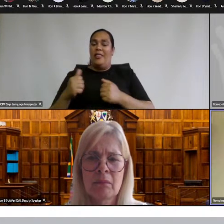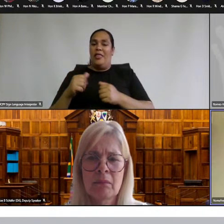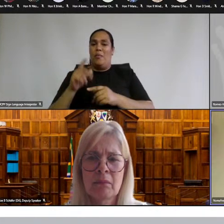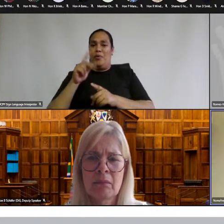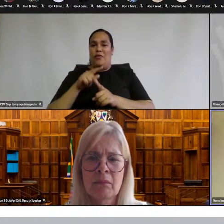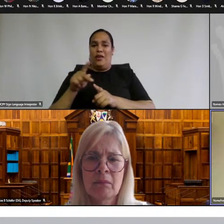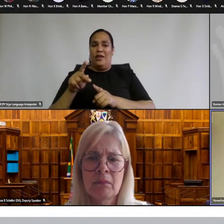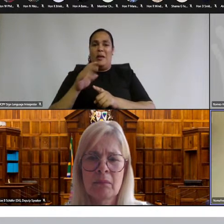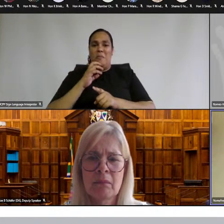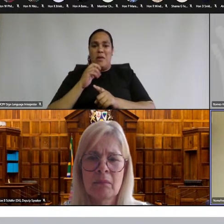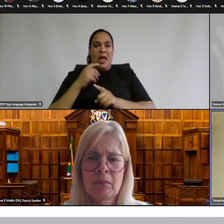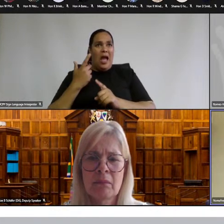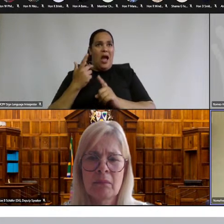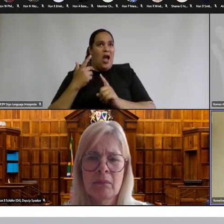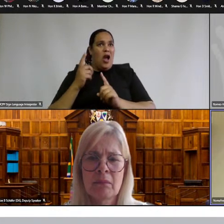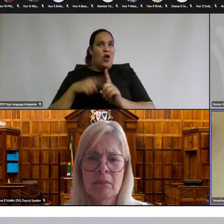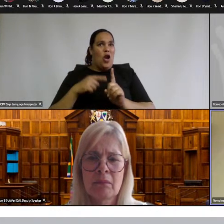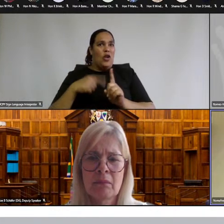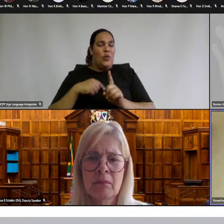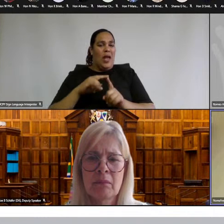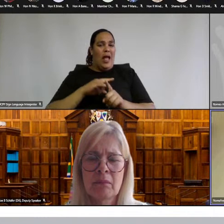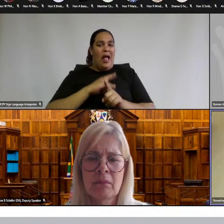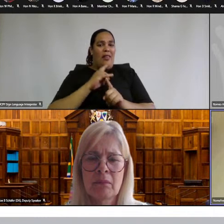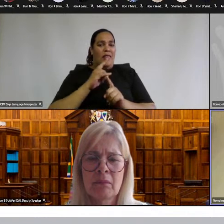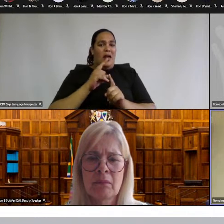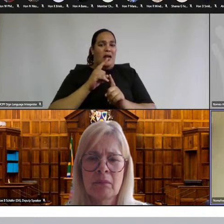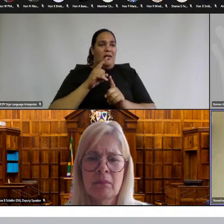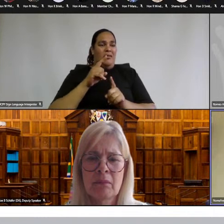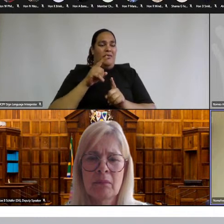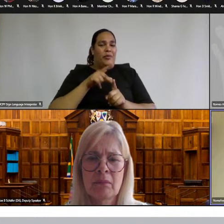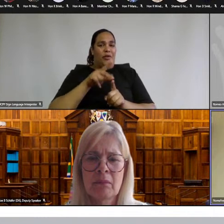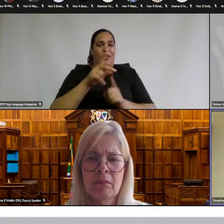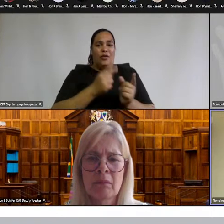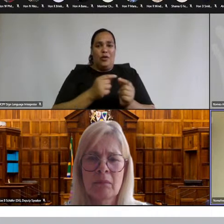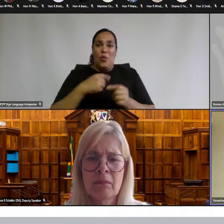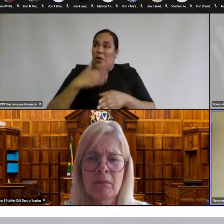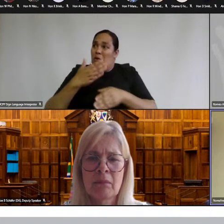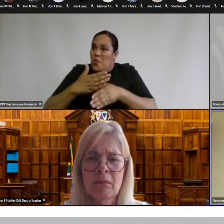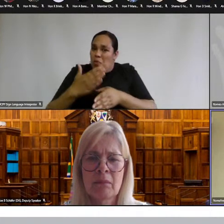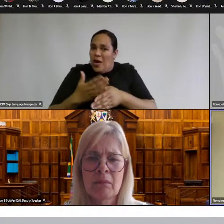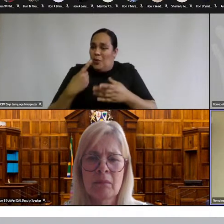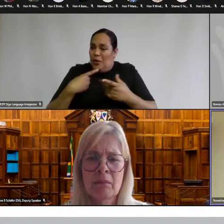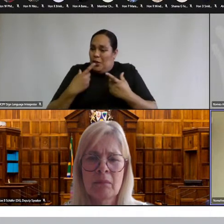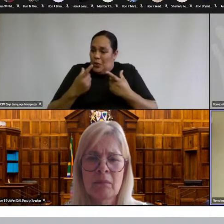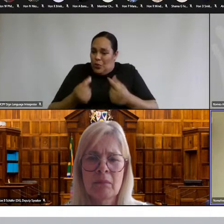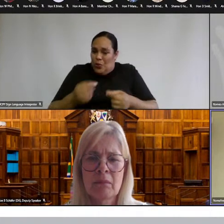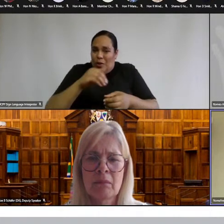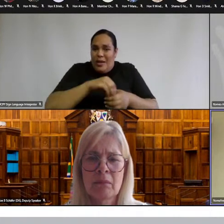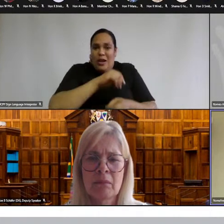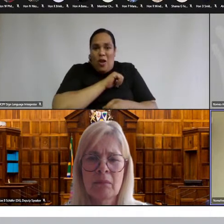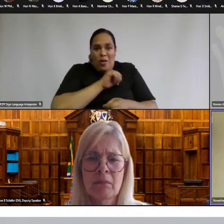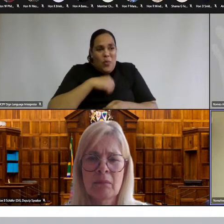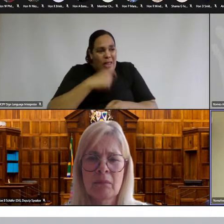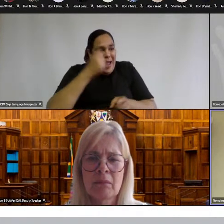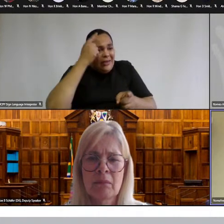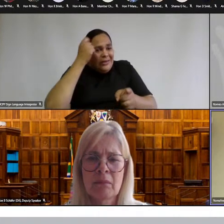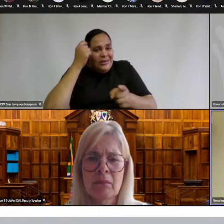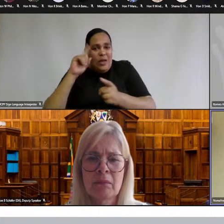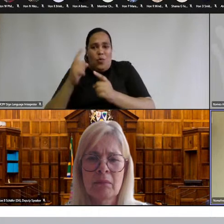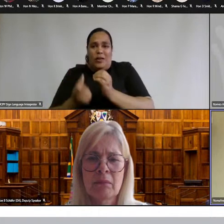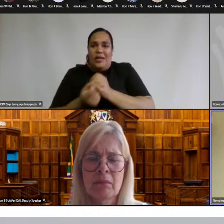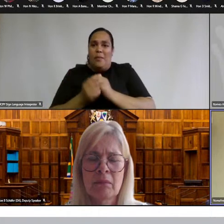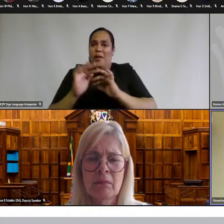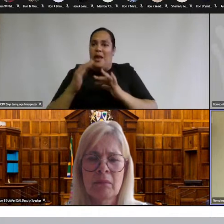cannot prioritize the health professionals. We worked in these clinics, we worked in these hospitals. We understand how